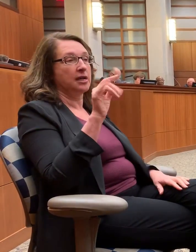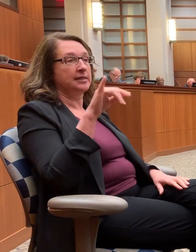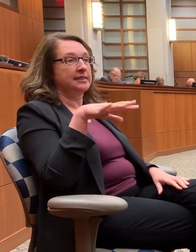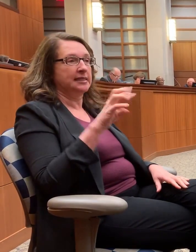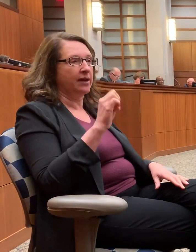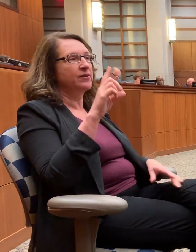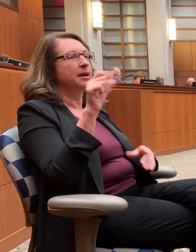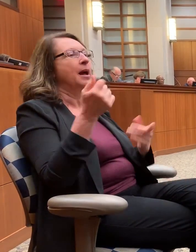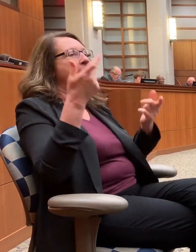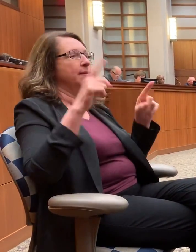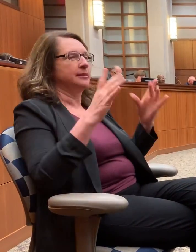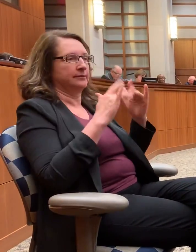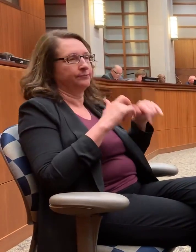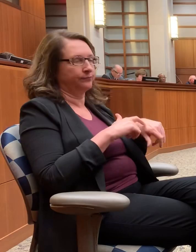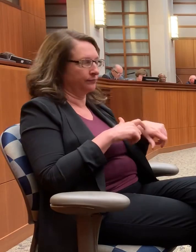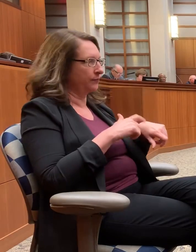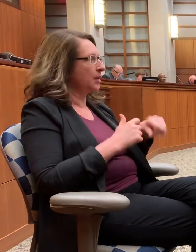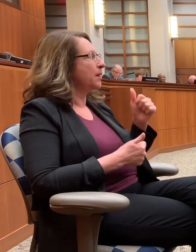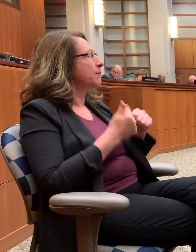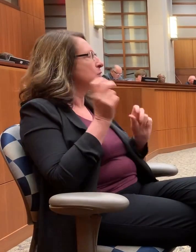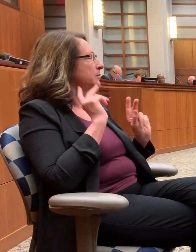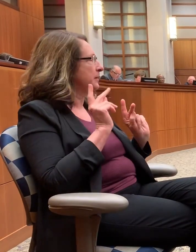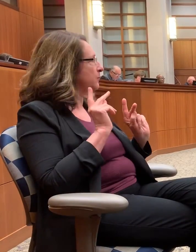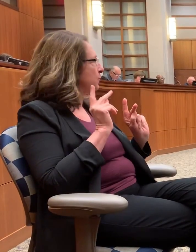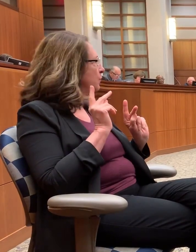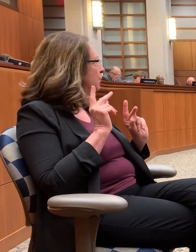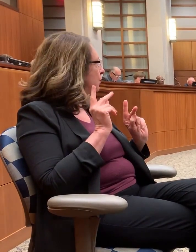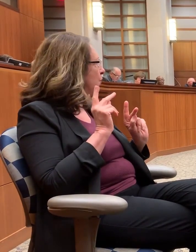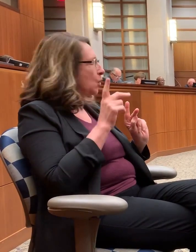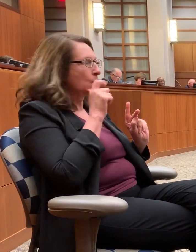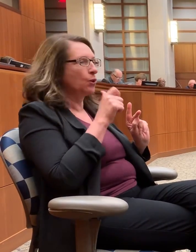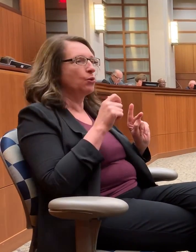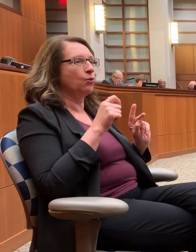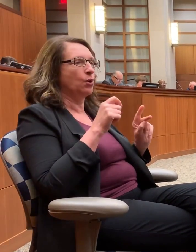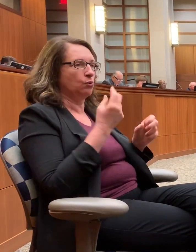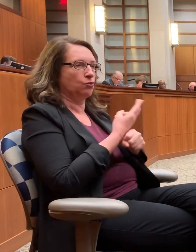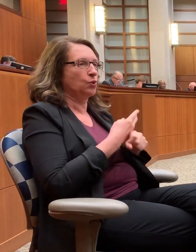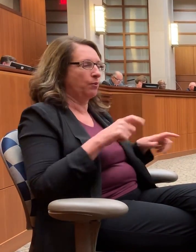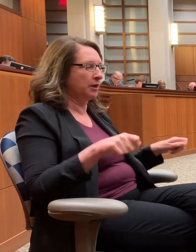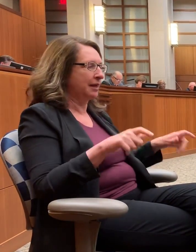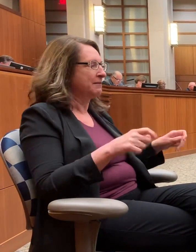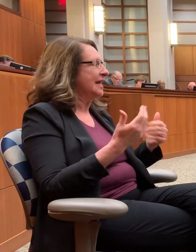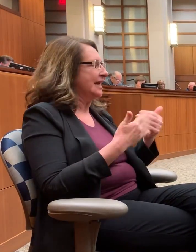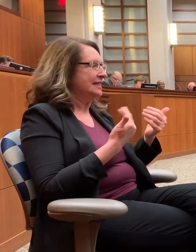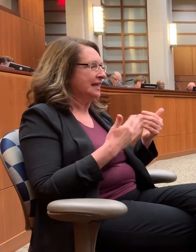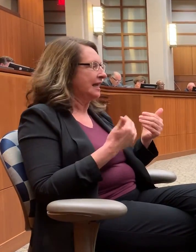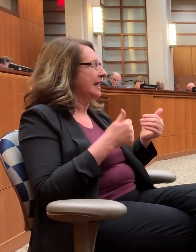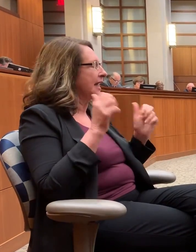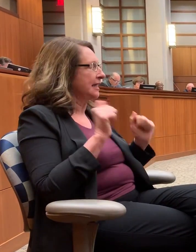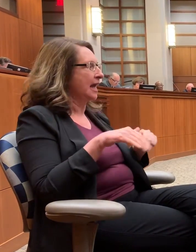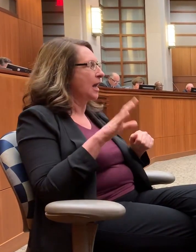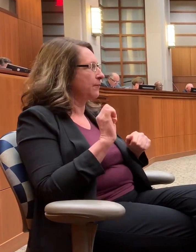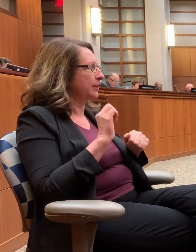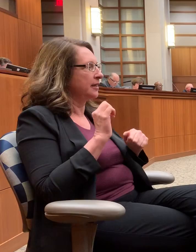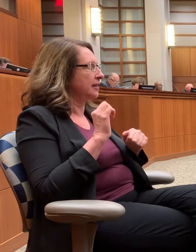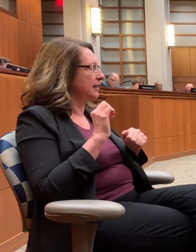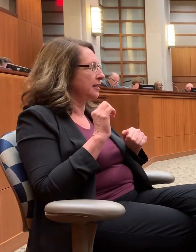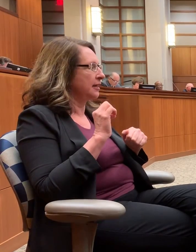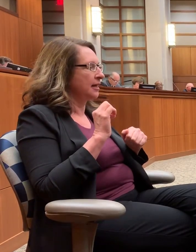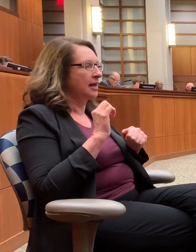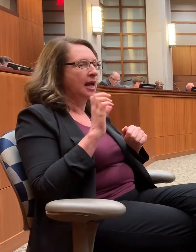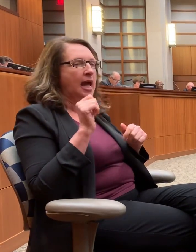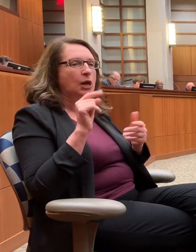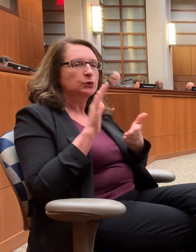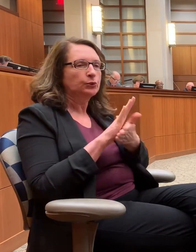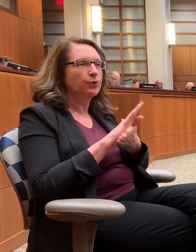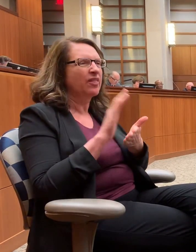disability happens with it. Most people that are in a wheelchair can easily be in a school or